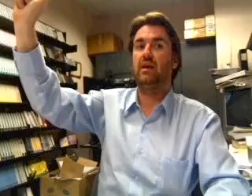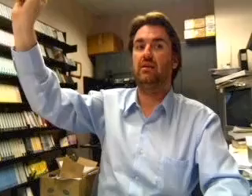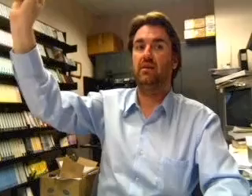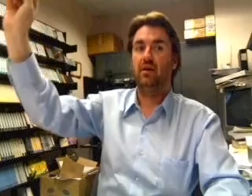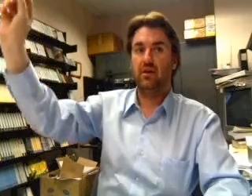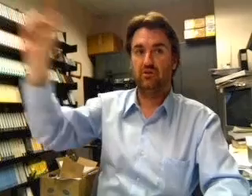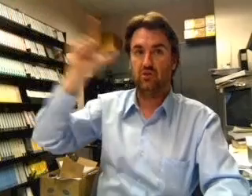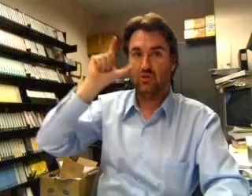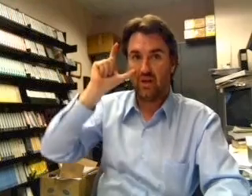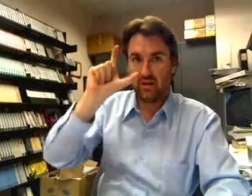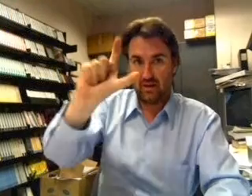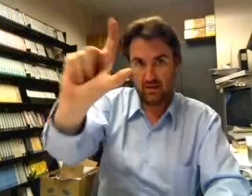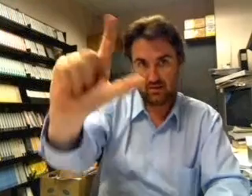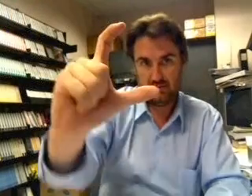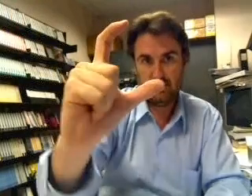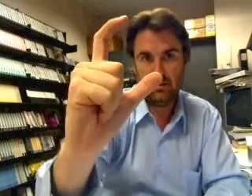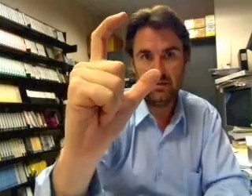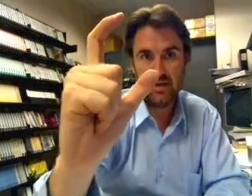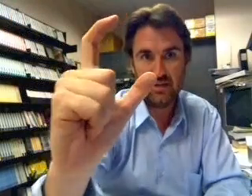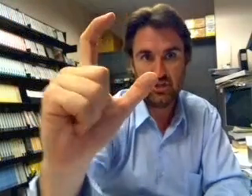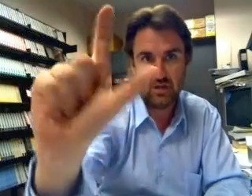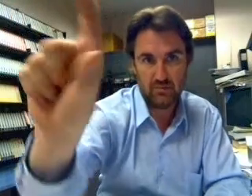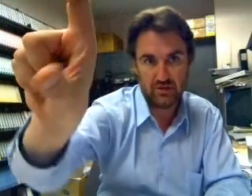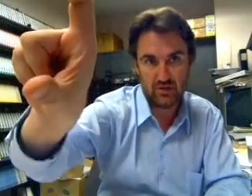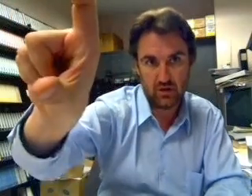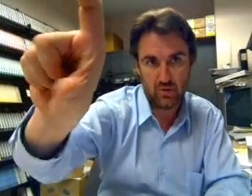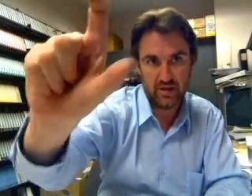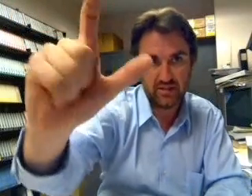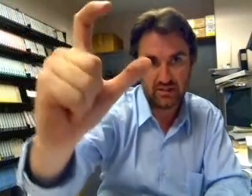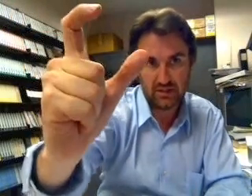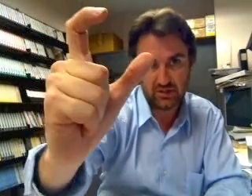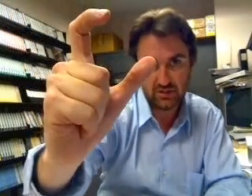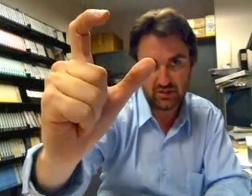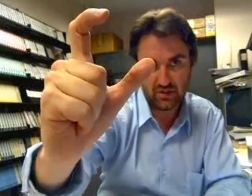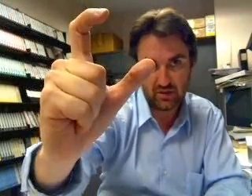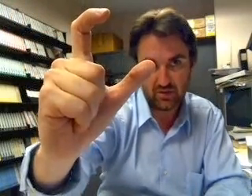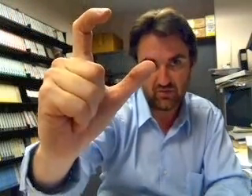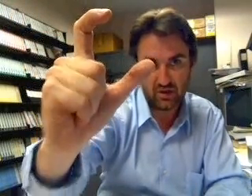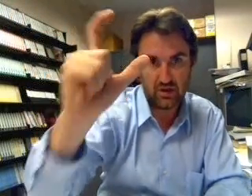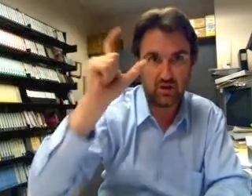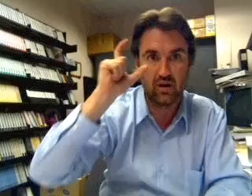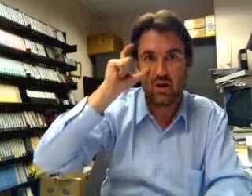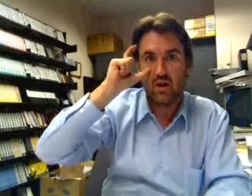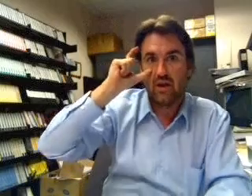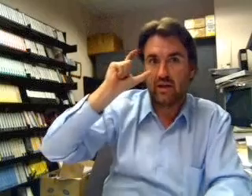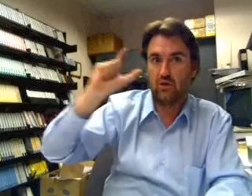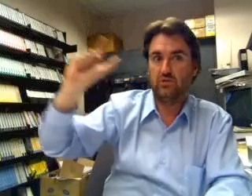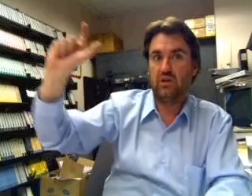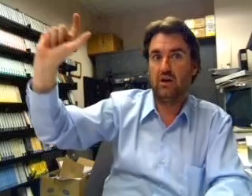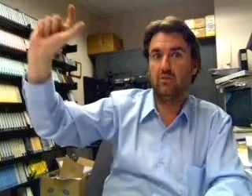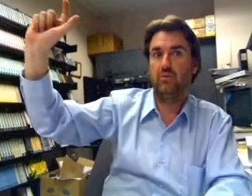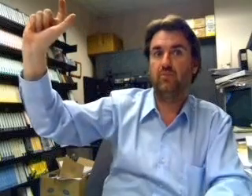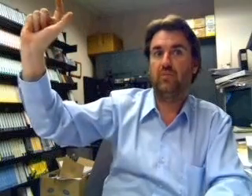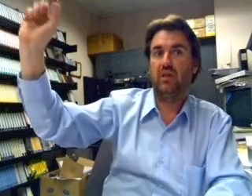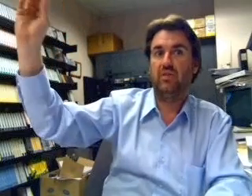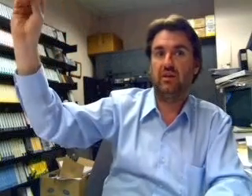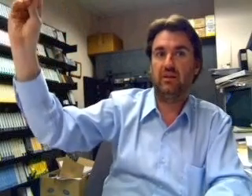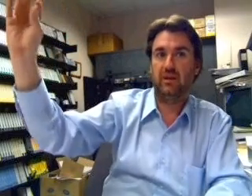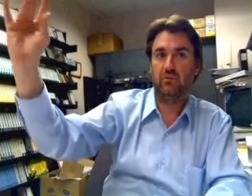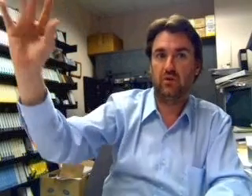moonlight, so you take this hand shape. It's not quite a C, it's just the thumb and the finger. It goes up, and then it will